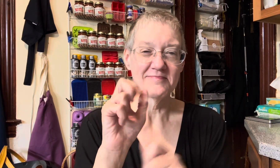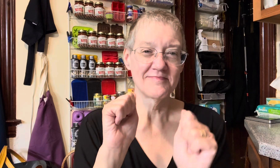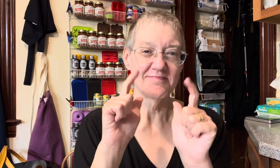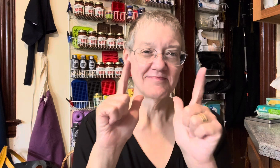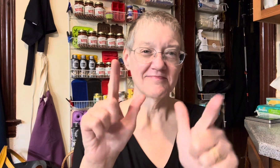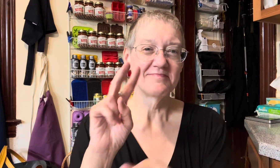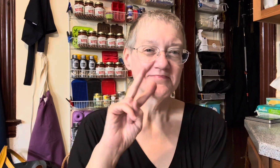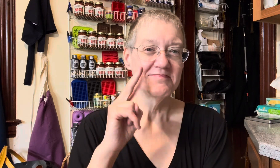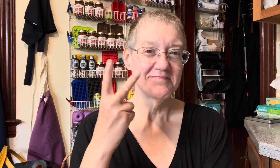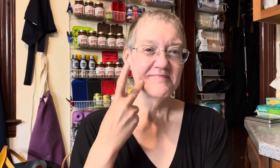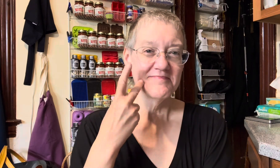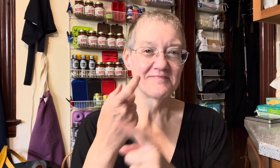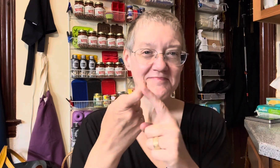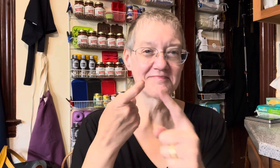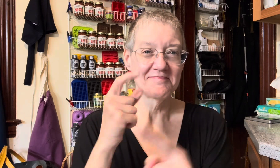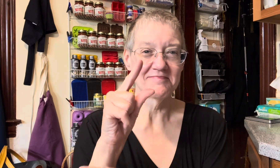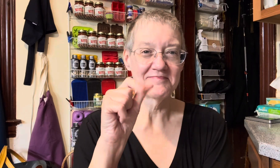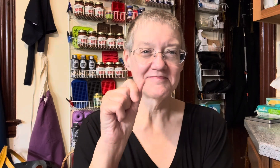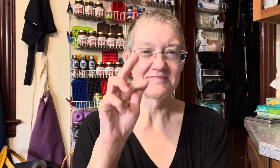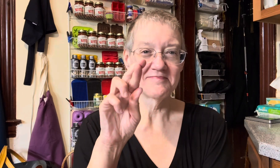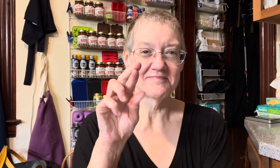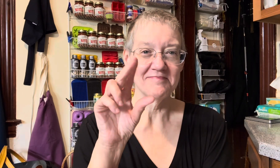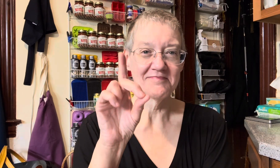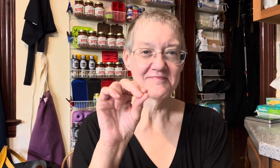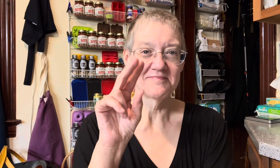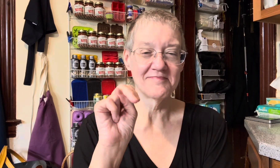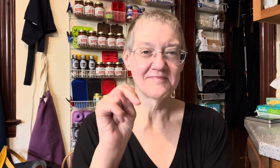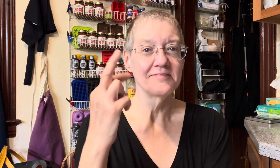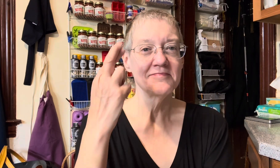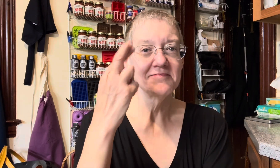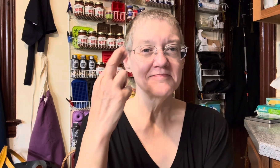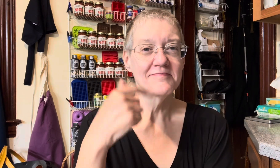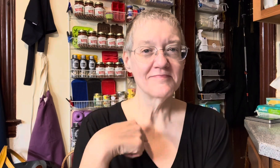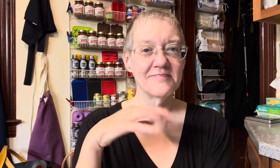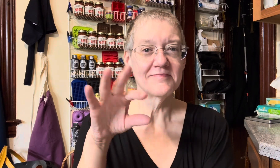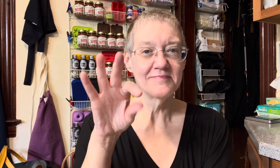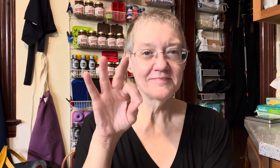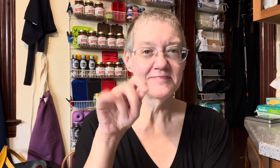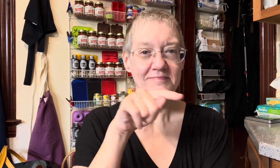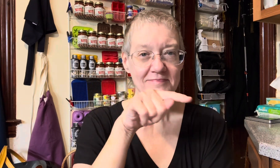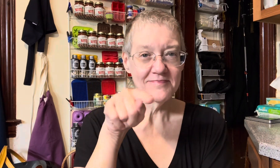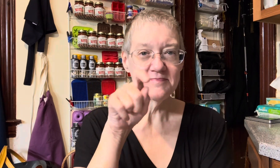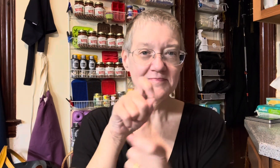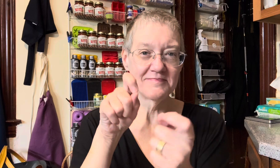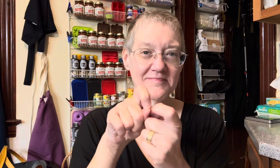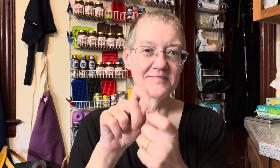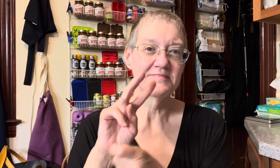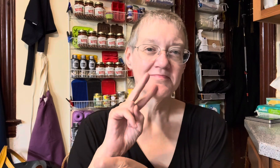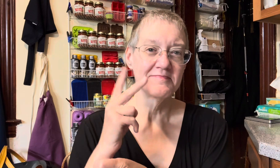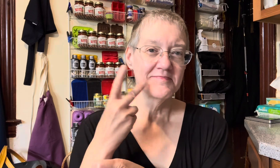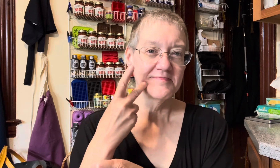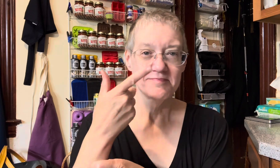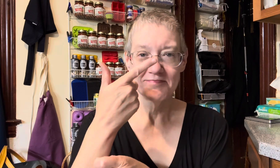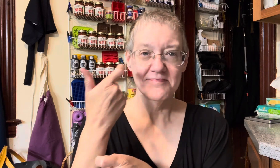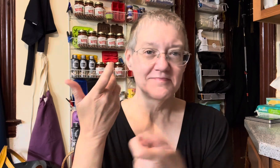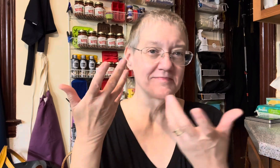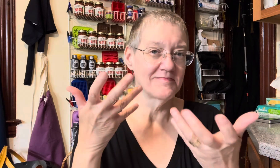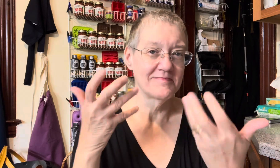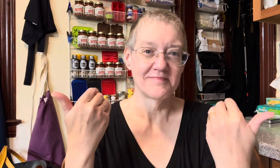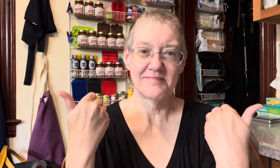Again, they're from the garden. All these vegetables are grown from the garden. That's the reason I picked these specific vegetables,